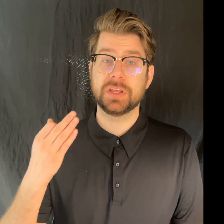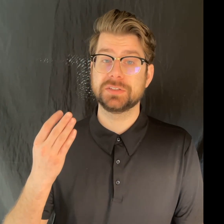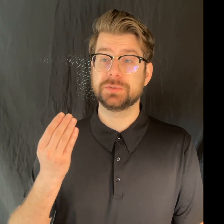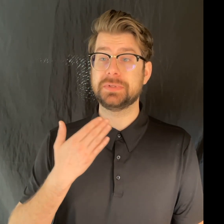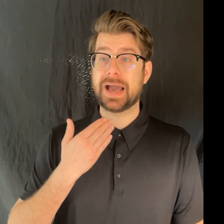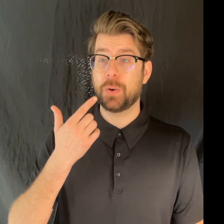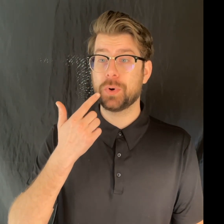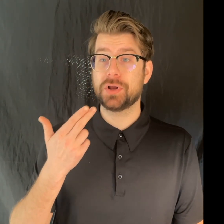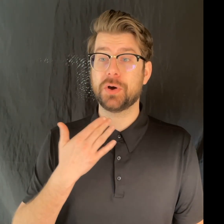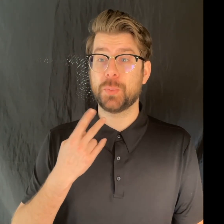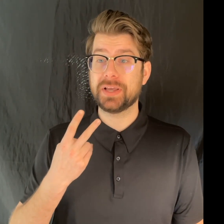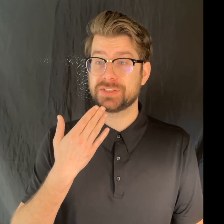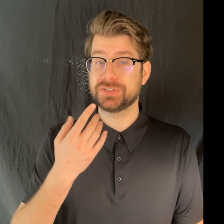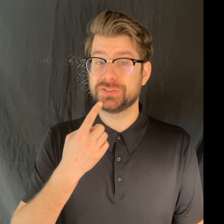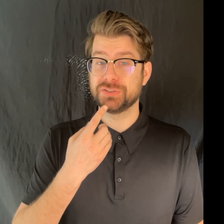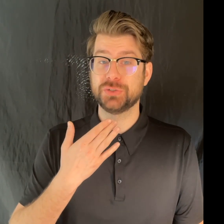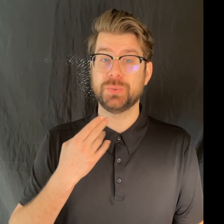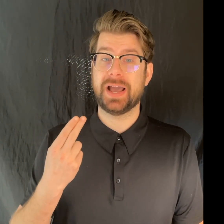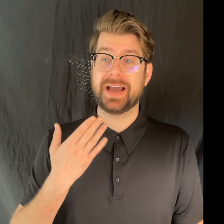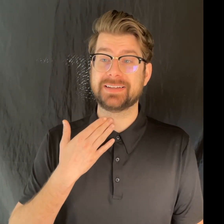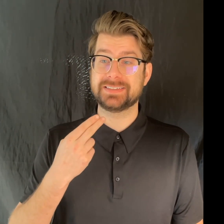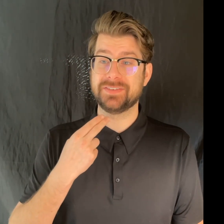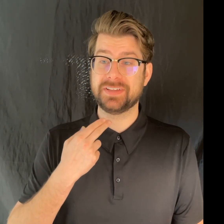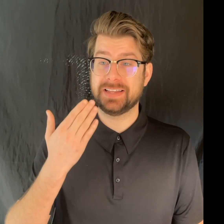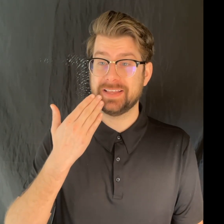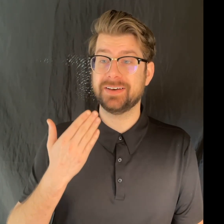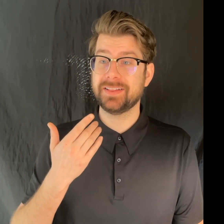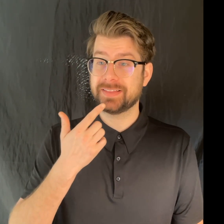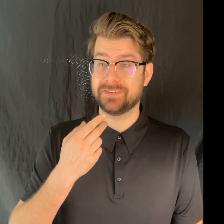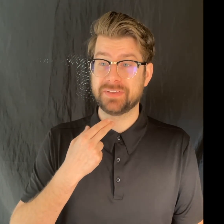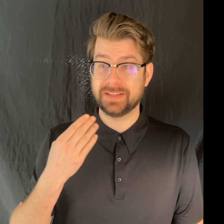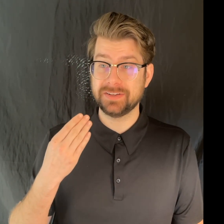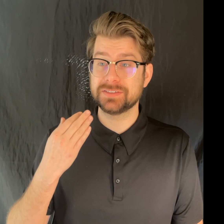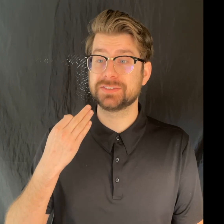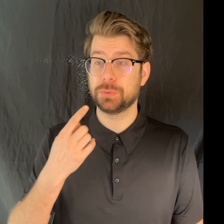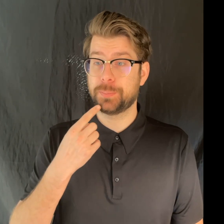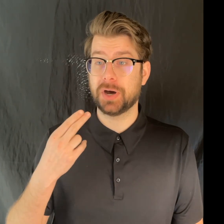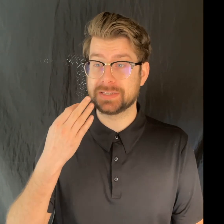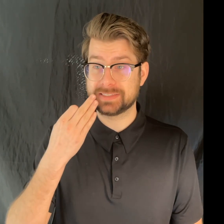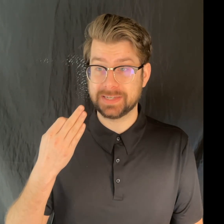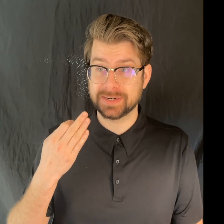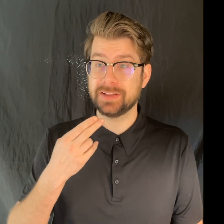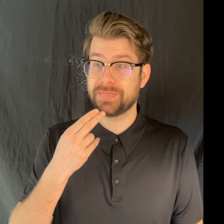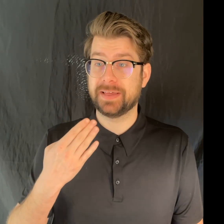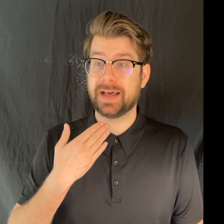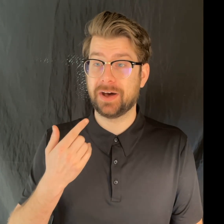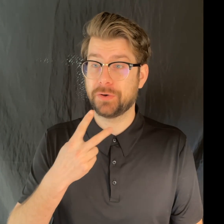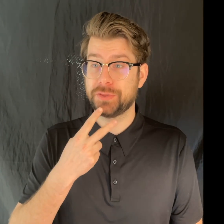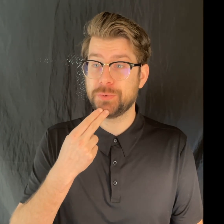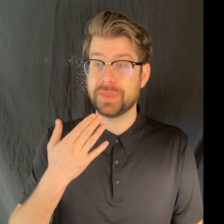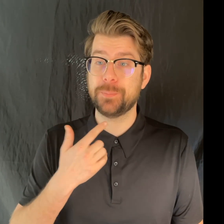So now we're going to do activity 11. So pause here, then I'll cue them with